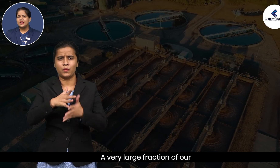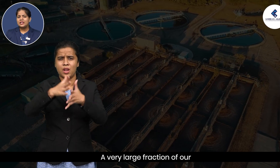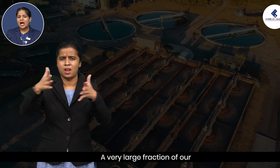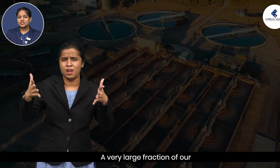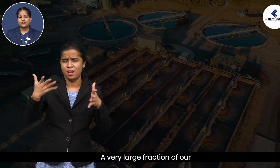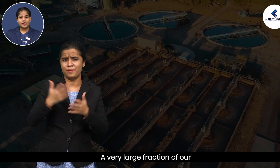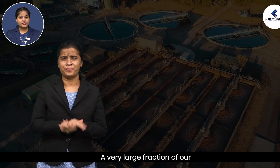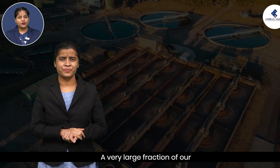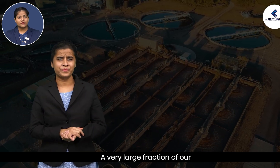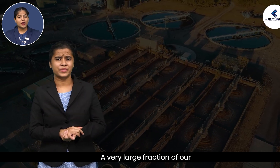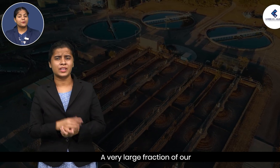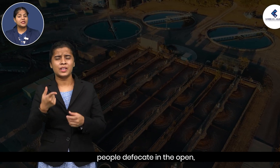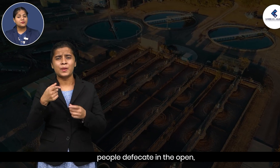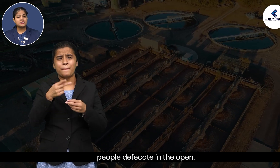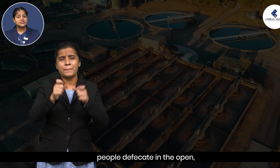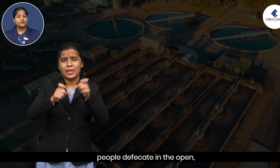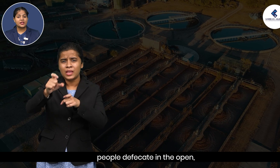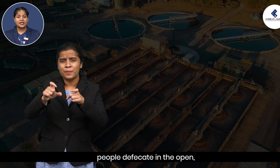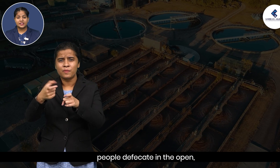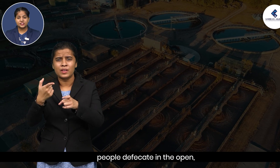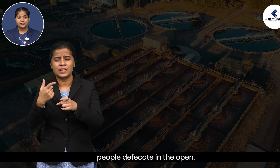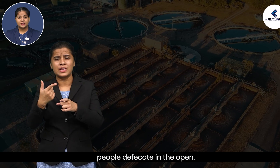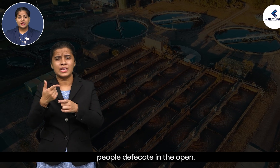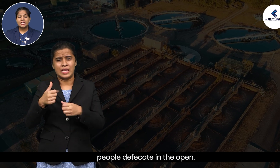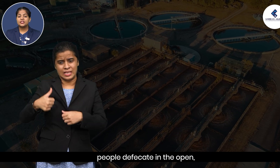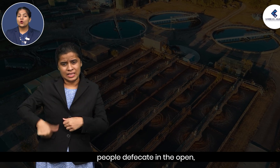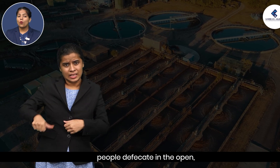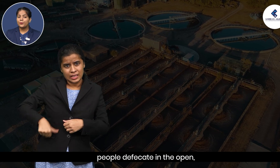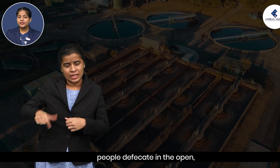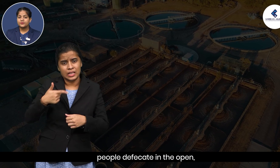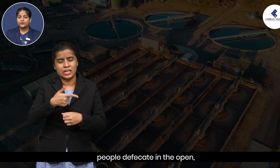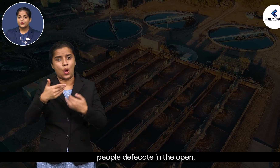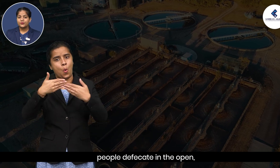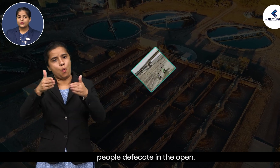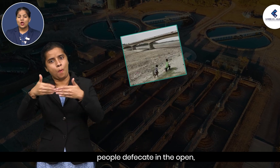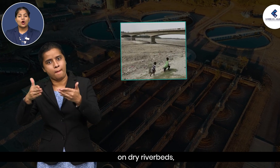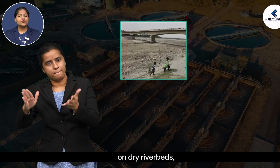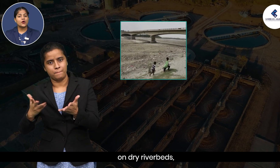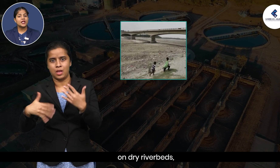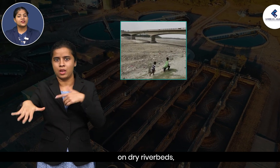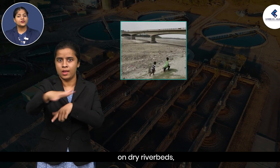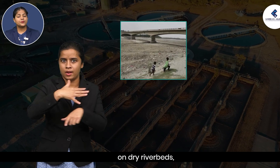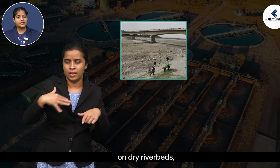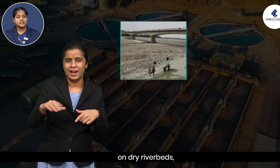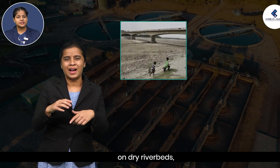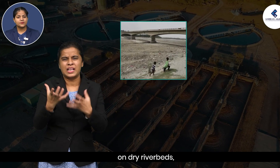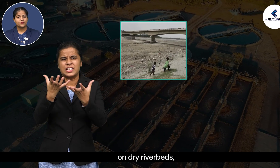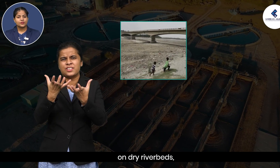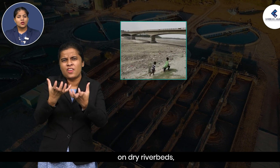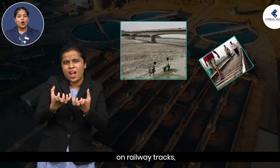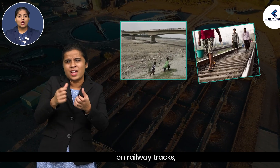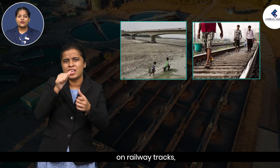A very large fraction of our people defecate in the open, on dry river